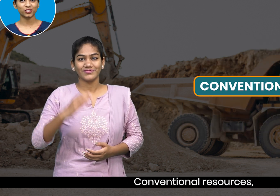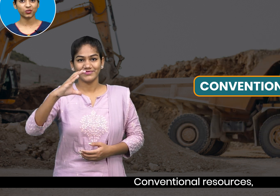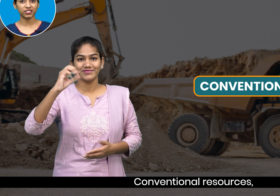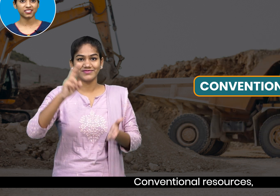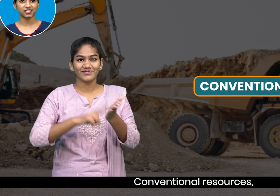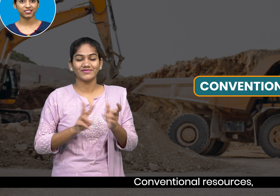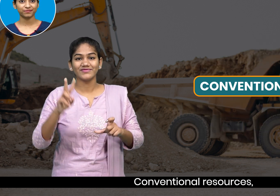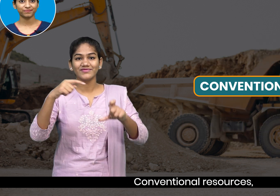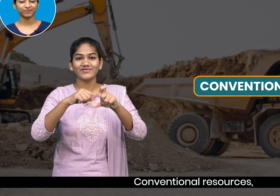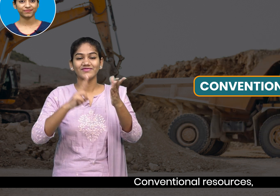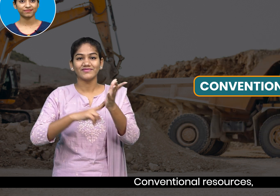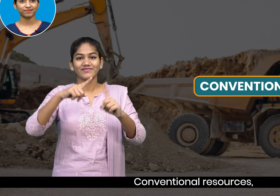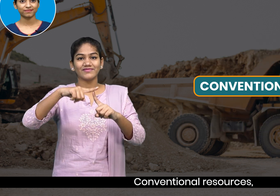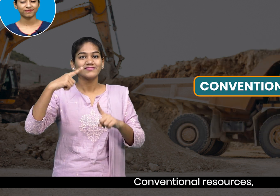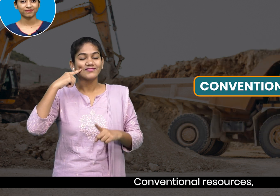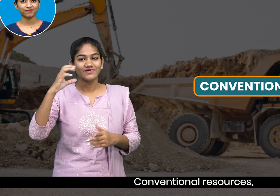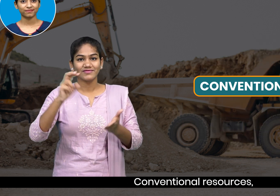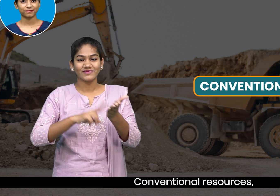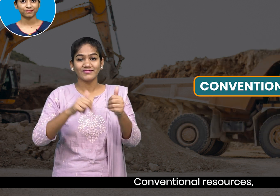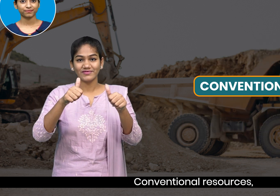Conventional resources.